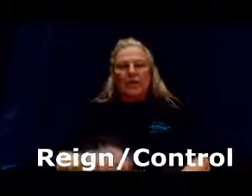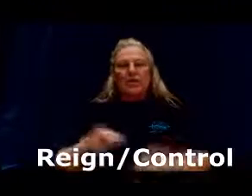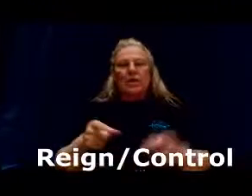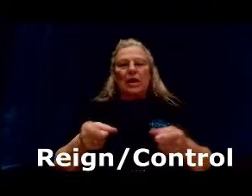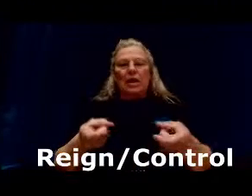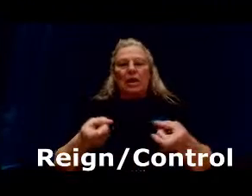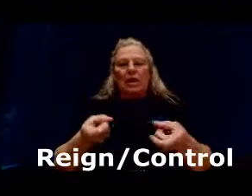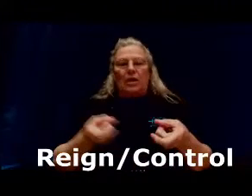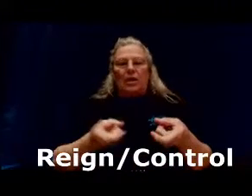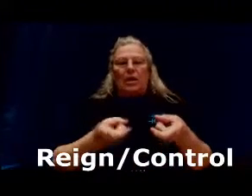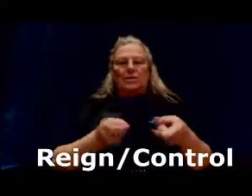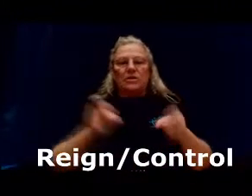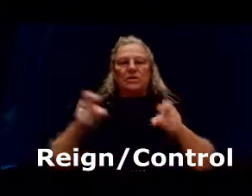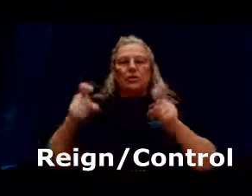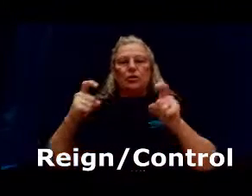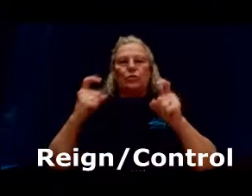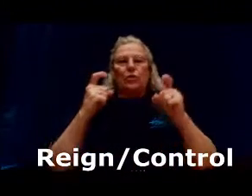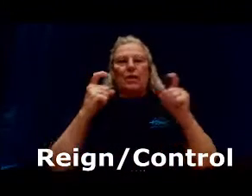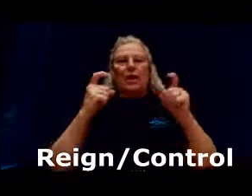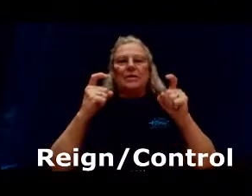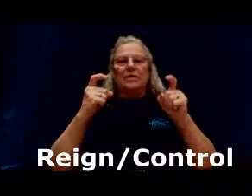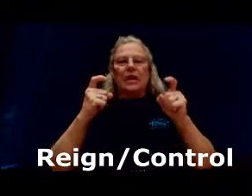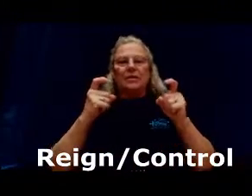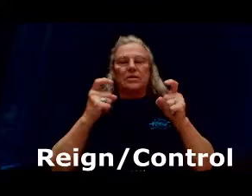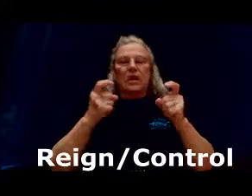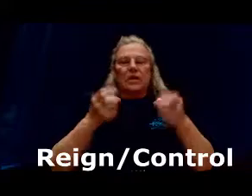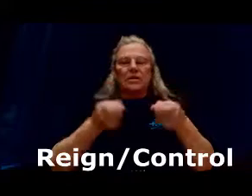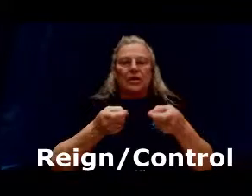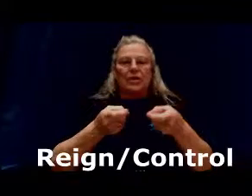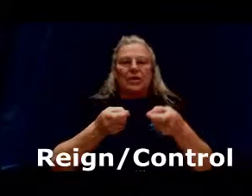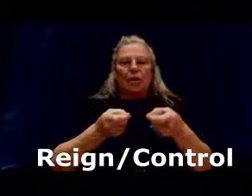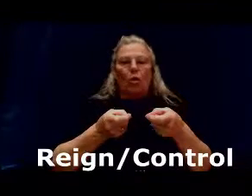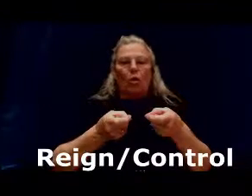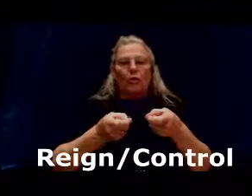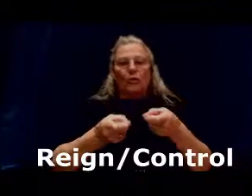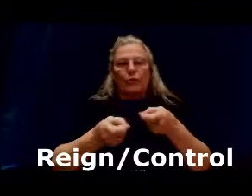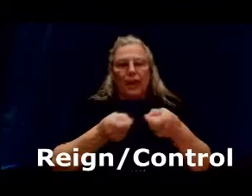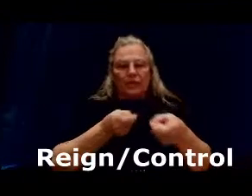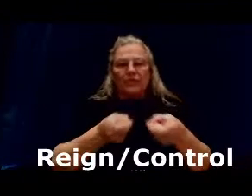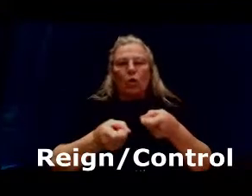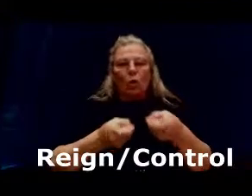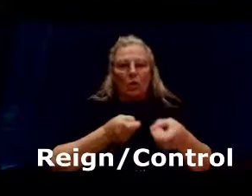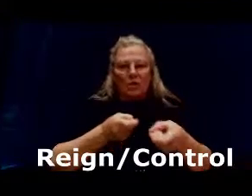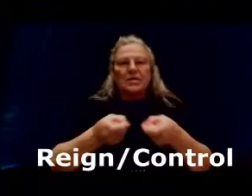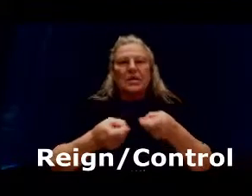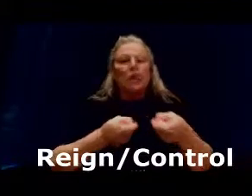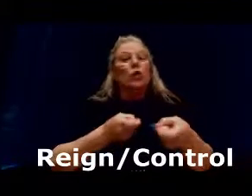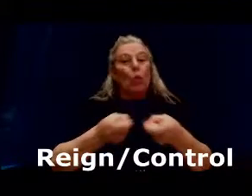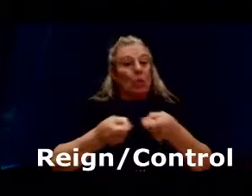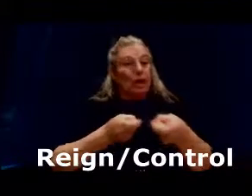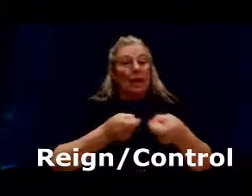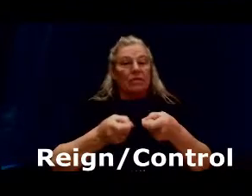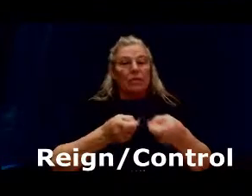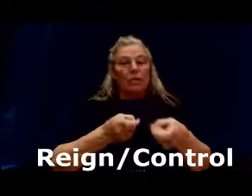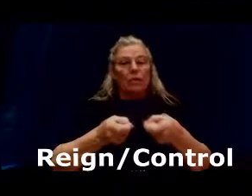Reinest, it's the 2 X hands, and it's like you've got a hold of the reins of a horse and you're going back and forth with